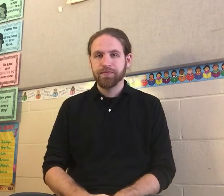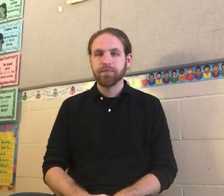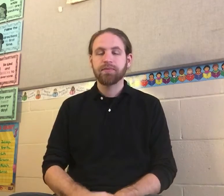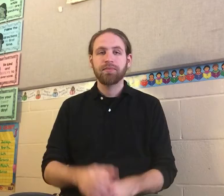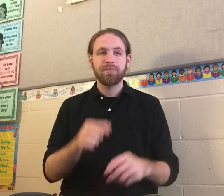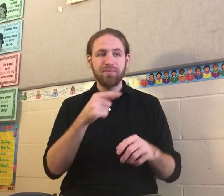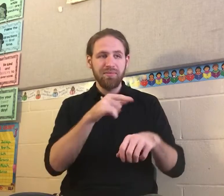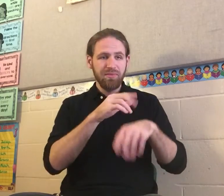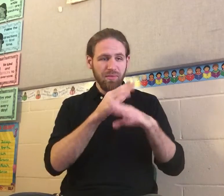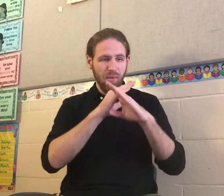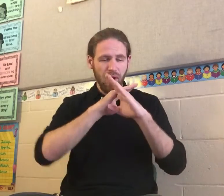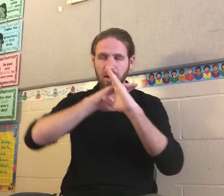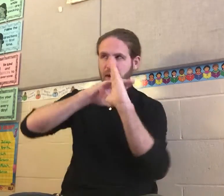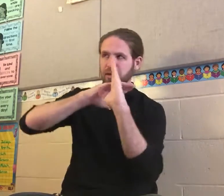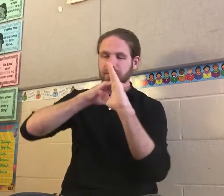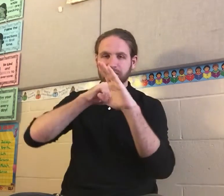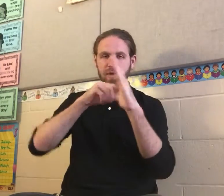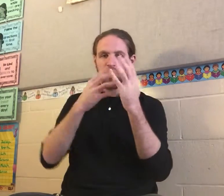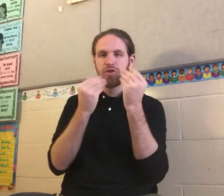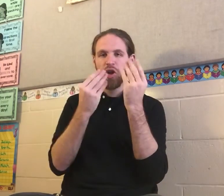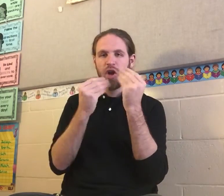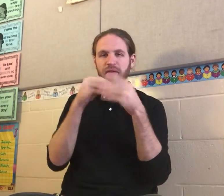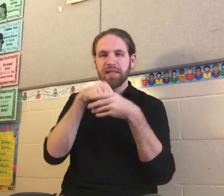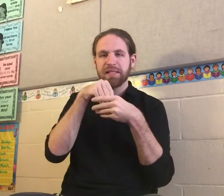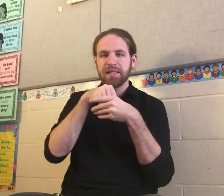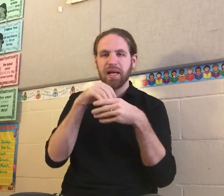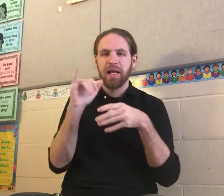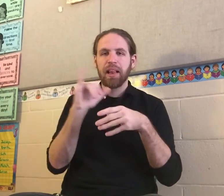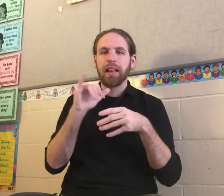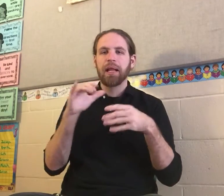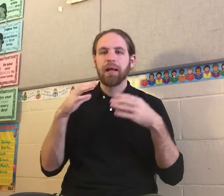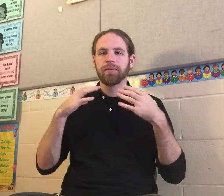protect the insect's soft insides like a suit of armor.